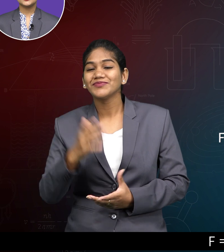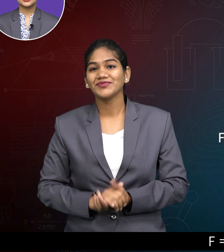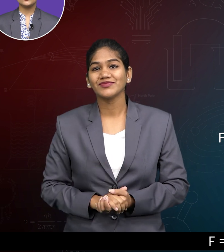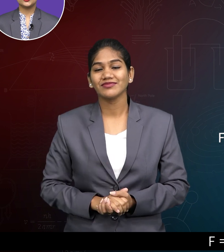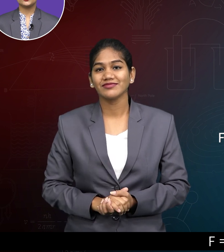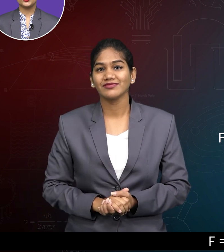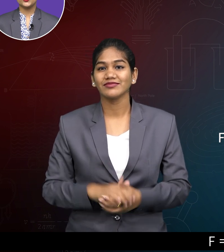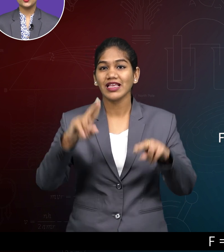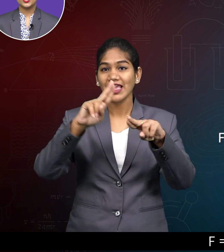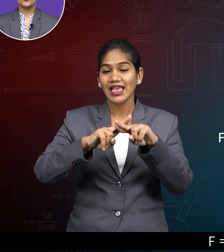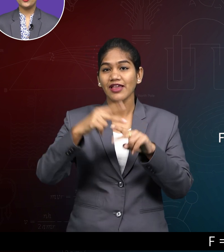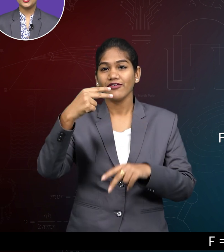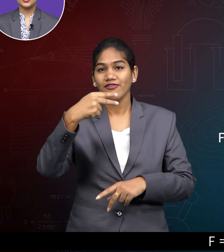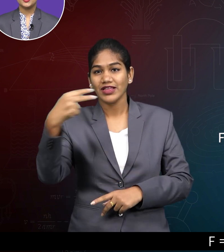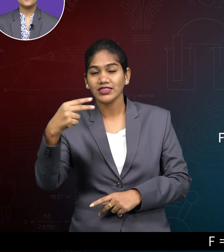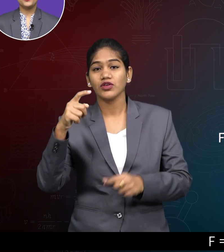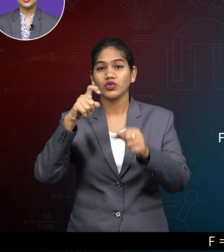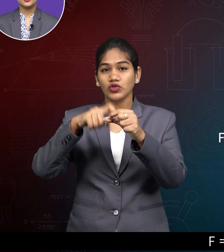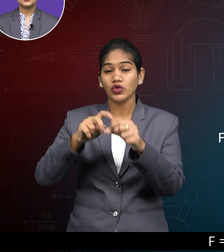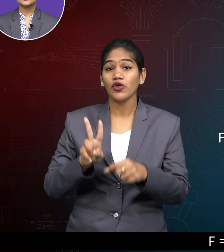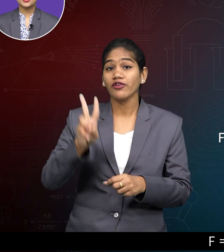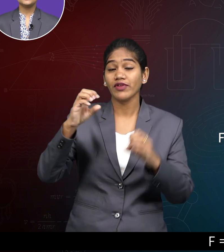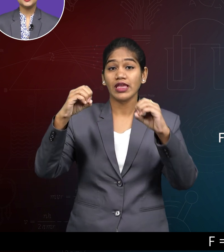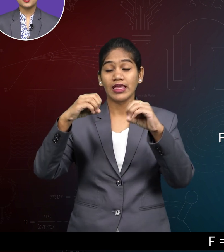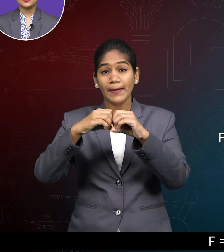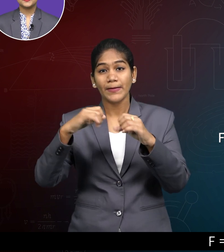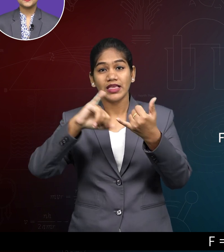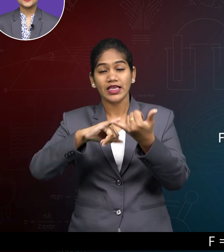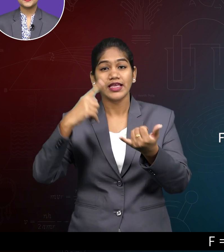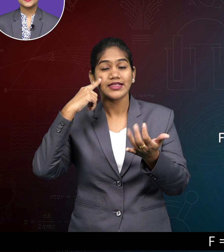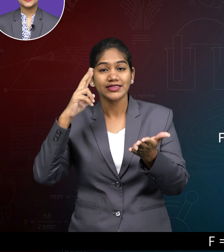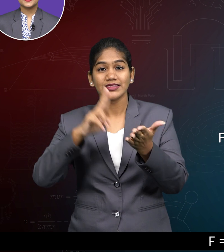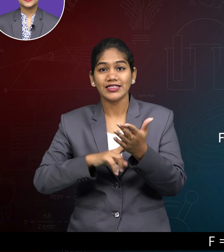F is equal to Q V B sin theta.